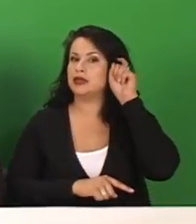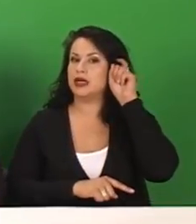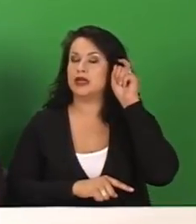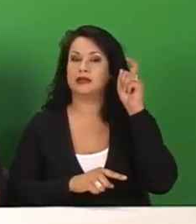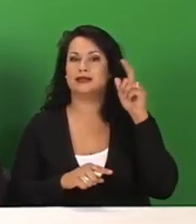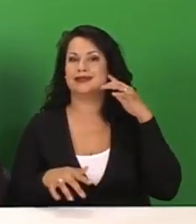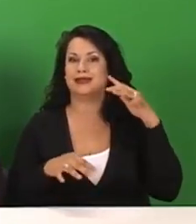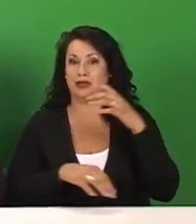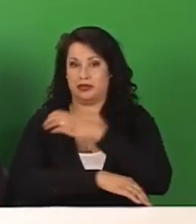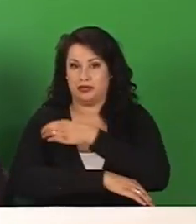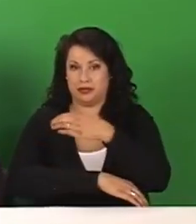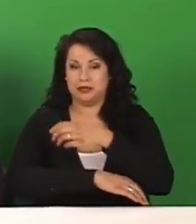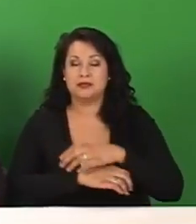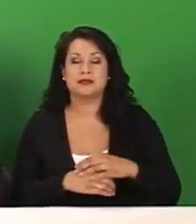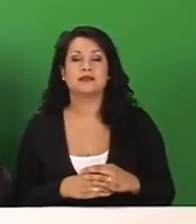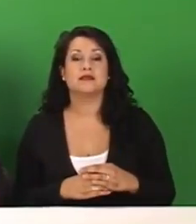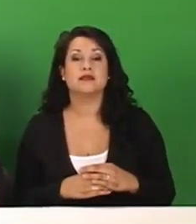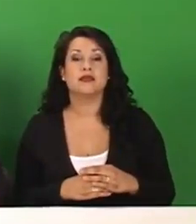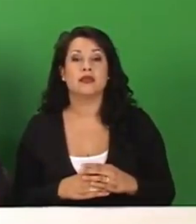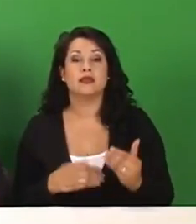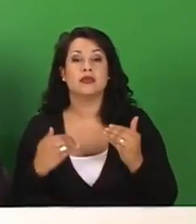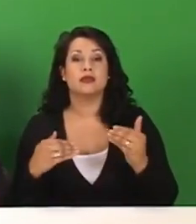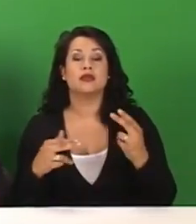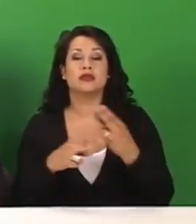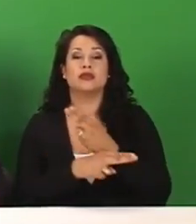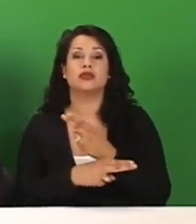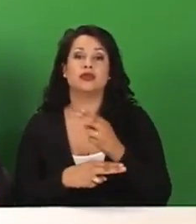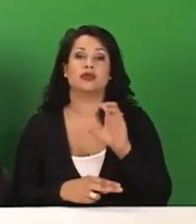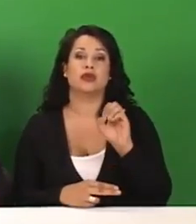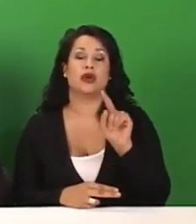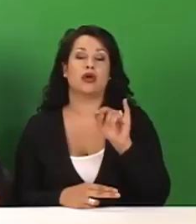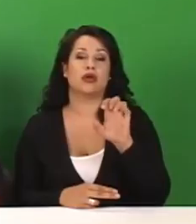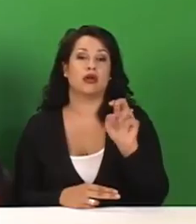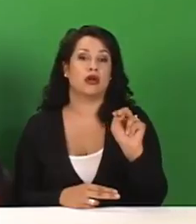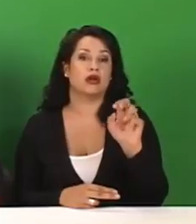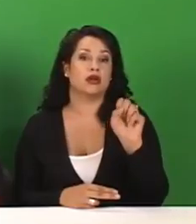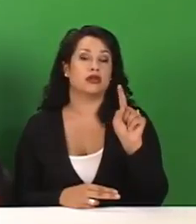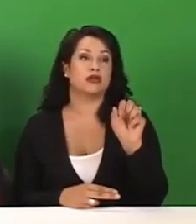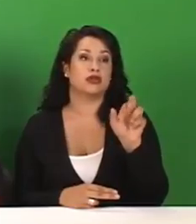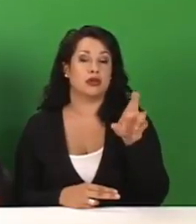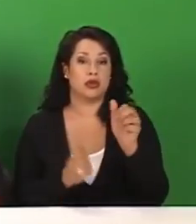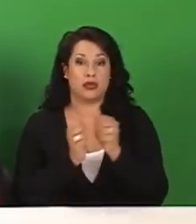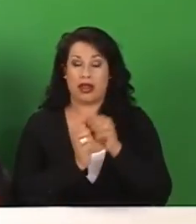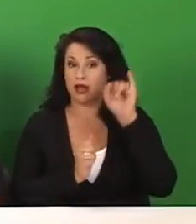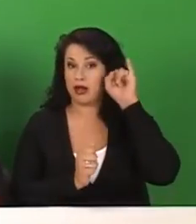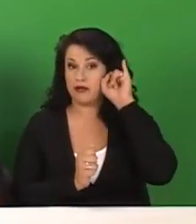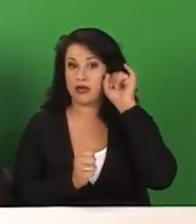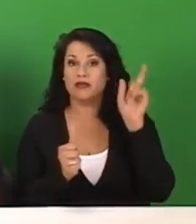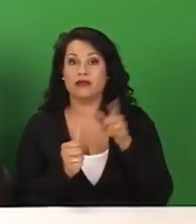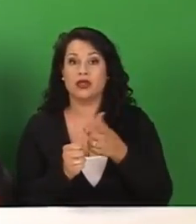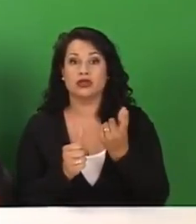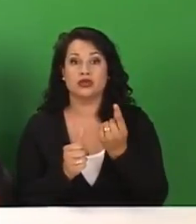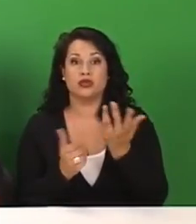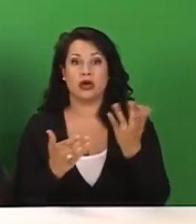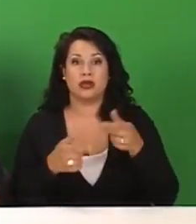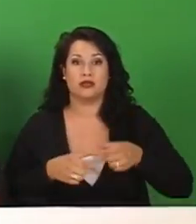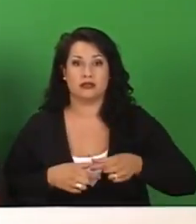To use the Oticon Streamer with your iPhone, first, turn on the Oticon Streamer.